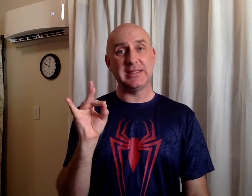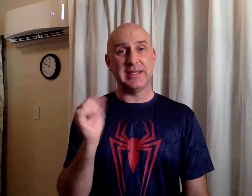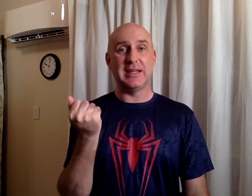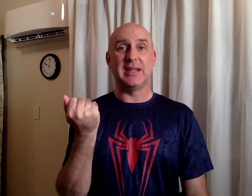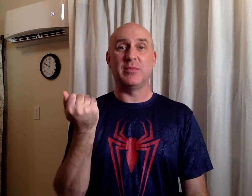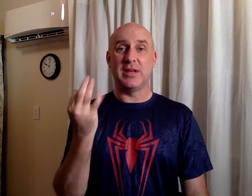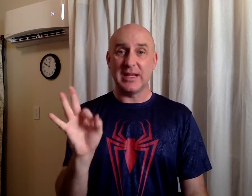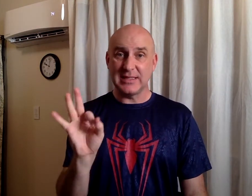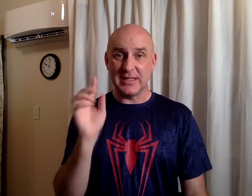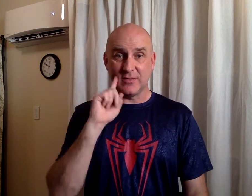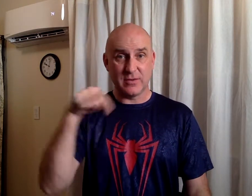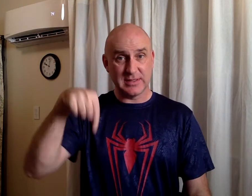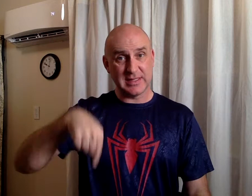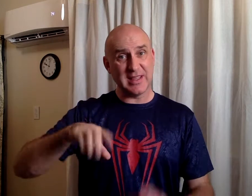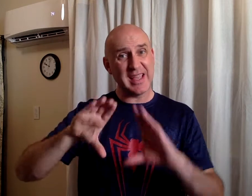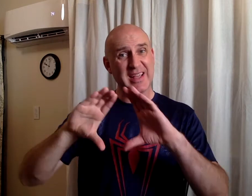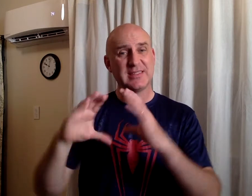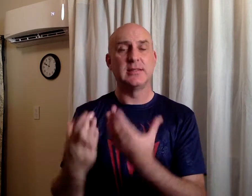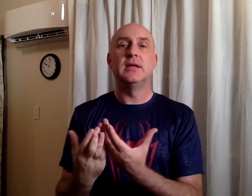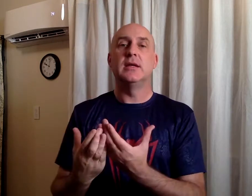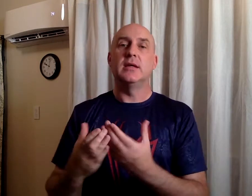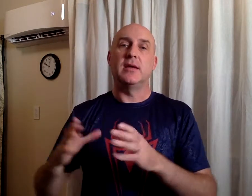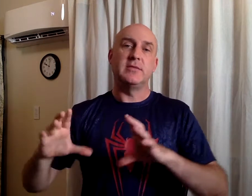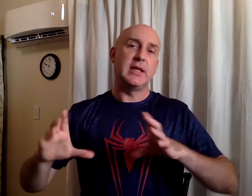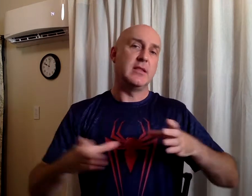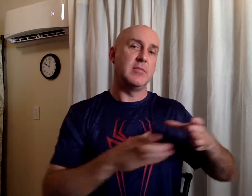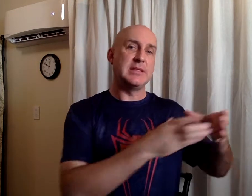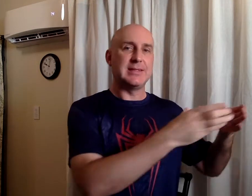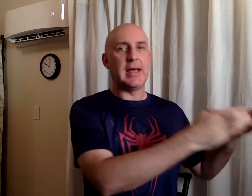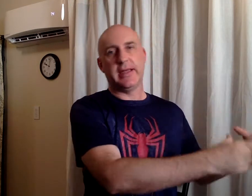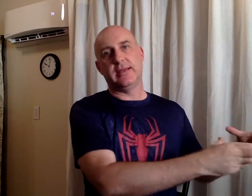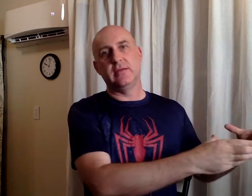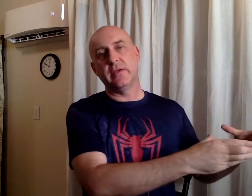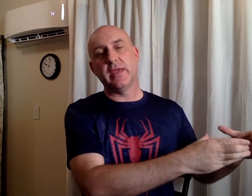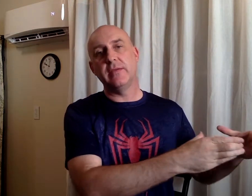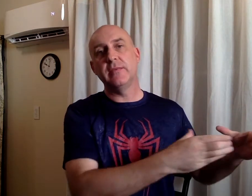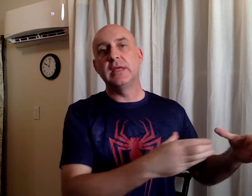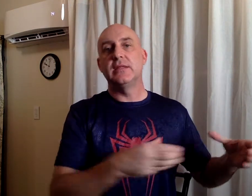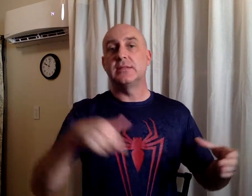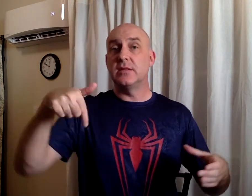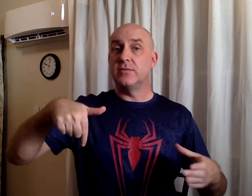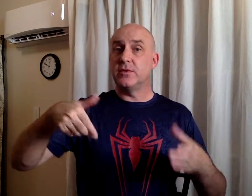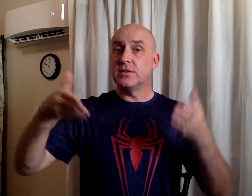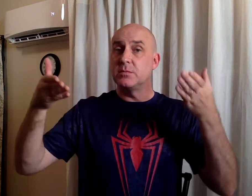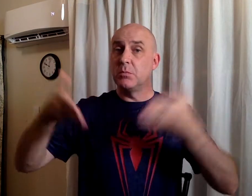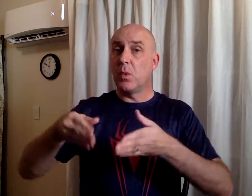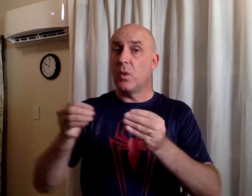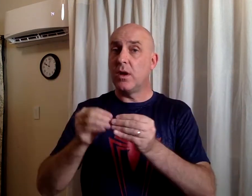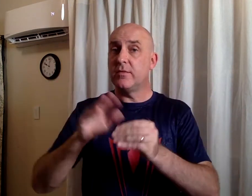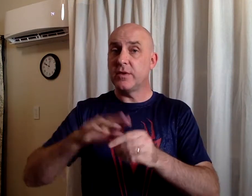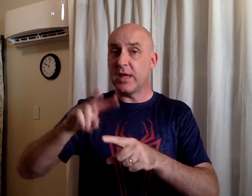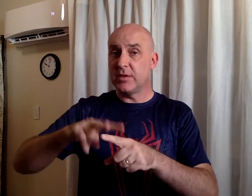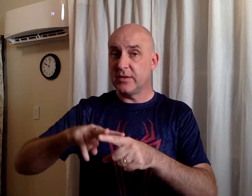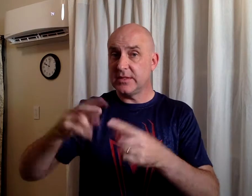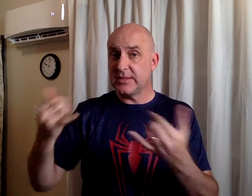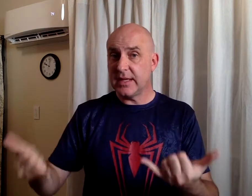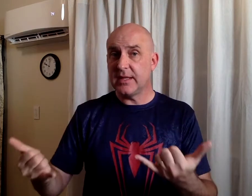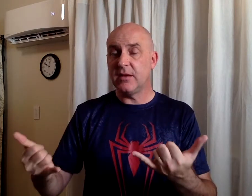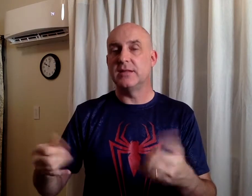18 and number 19 for this class. I've taken them aside, okay? This is going to focus more on vocabulary today, on